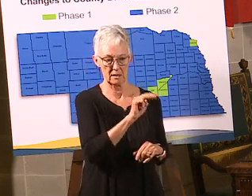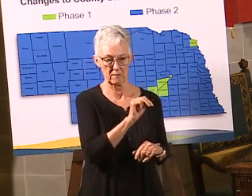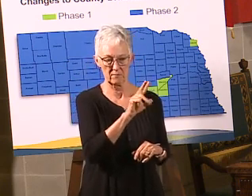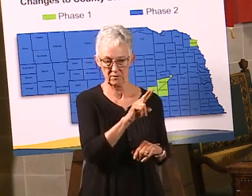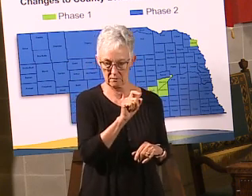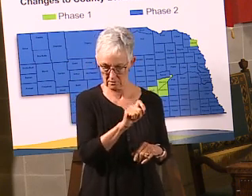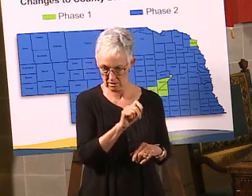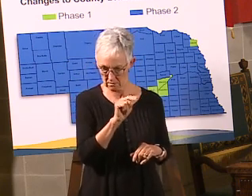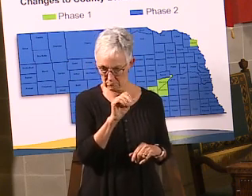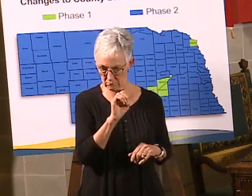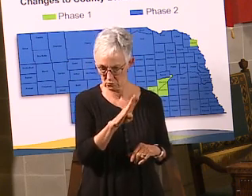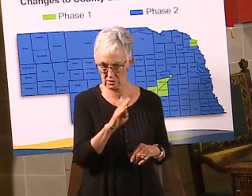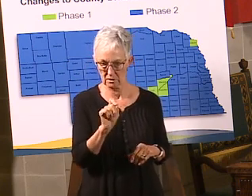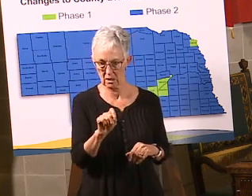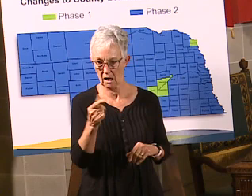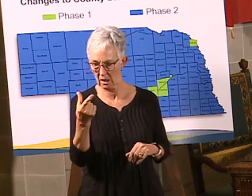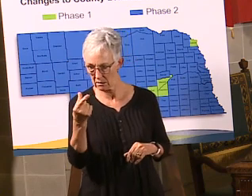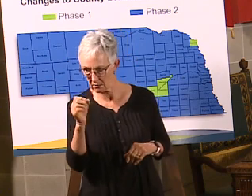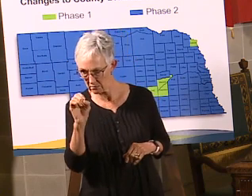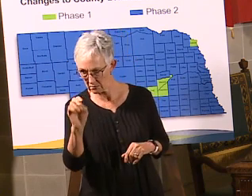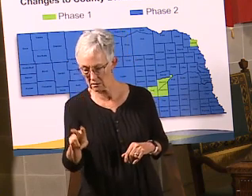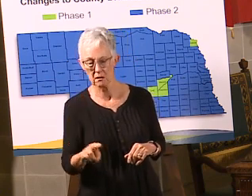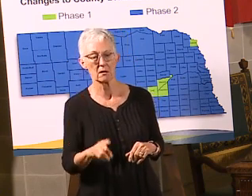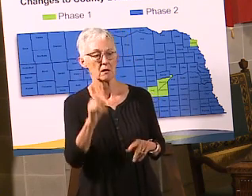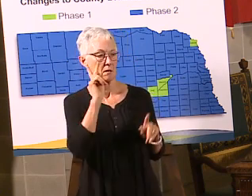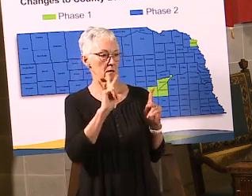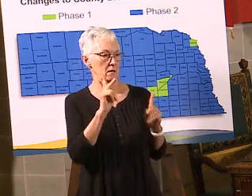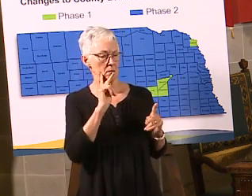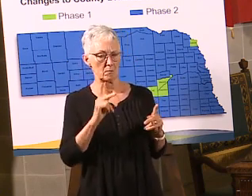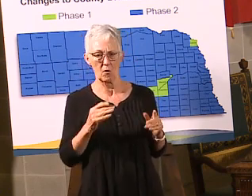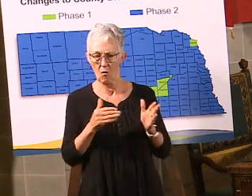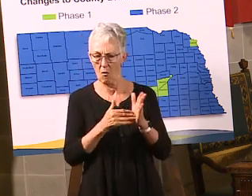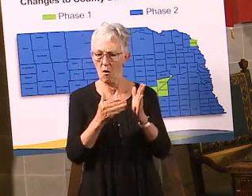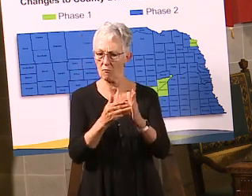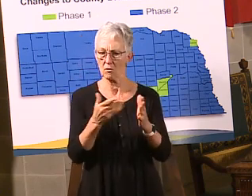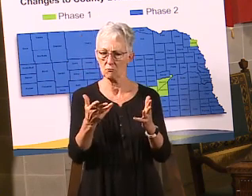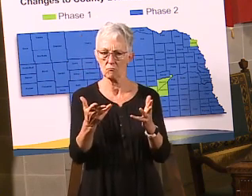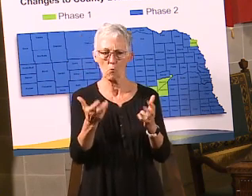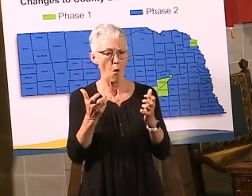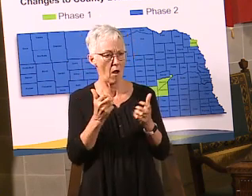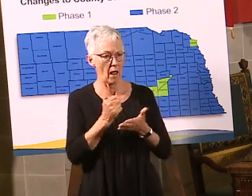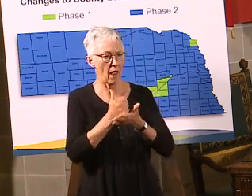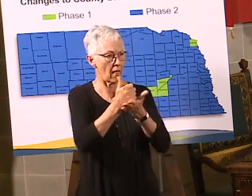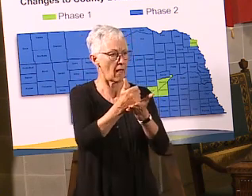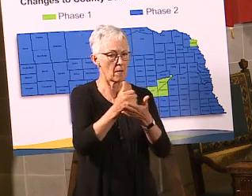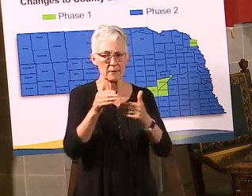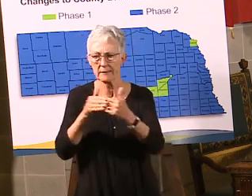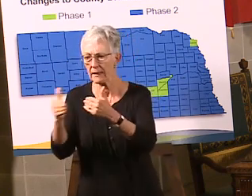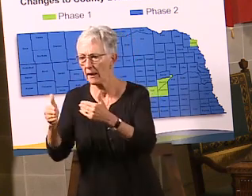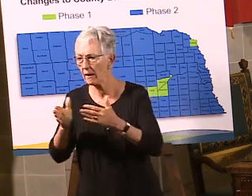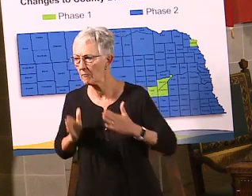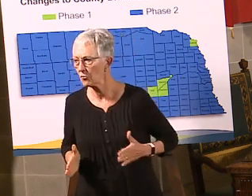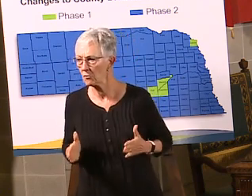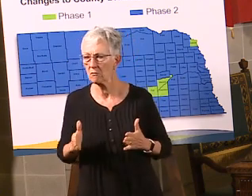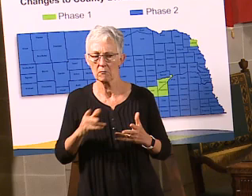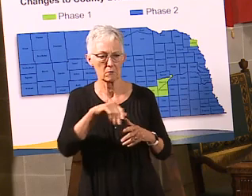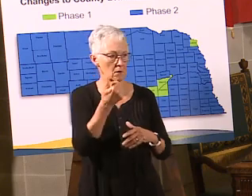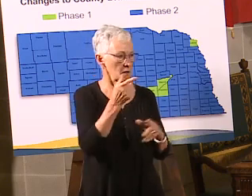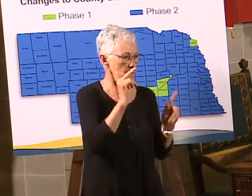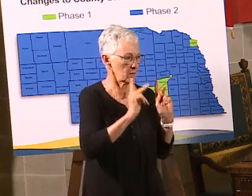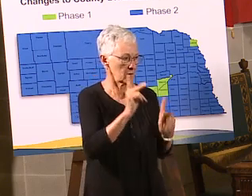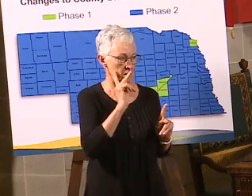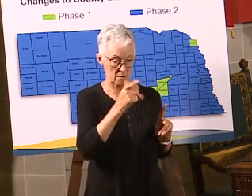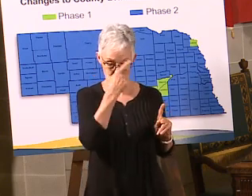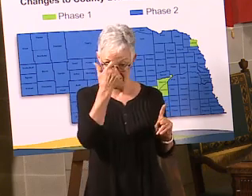Time and again, Nebraskans have chosen to help out their neighbors and community when they can. Because services were no longer available in most counties, we